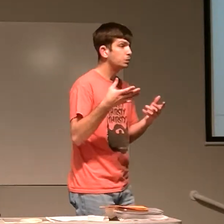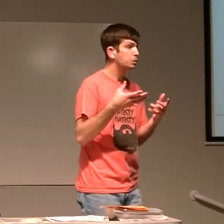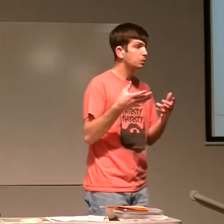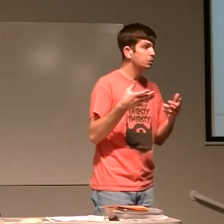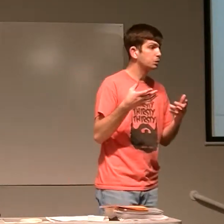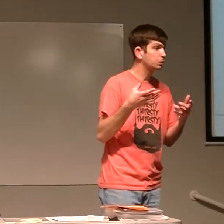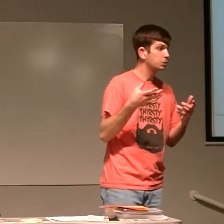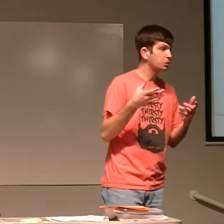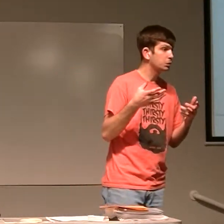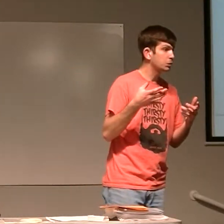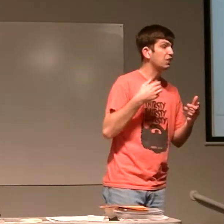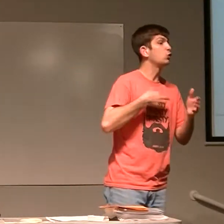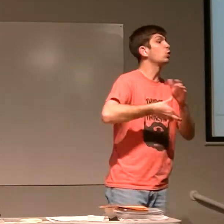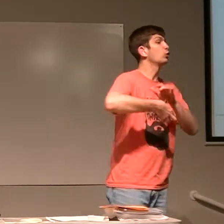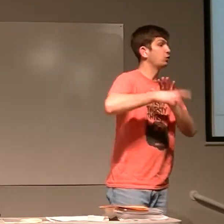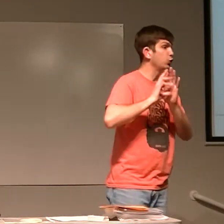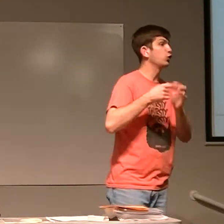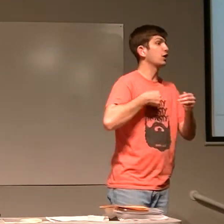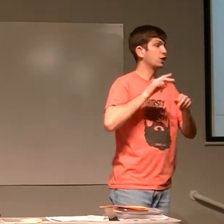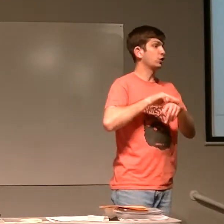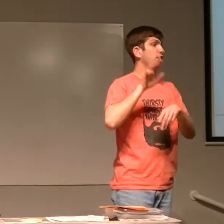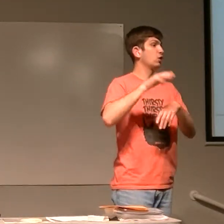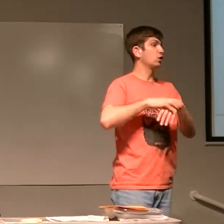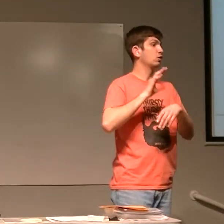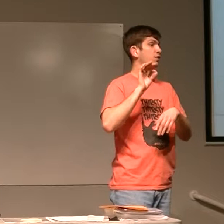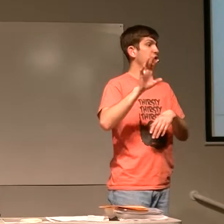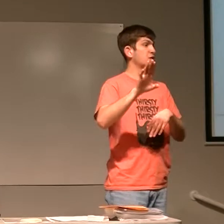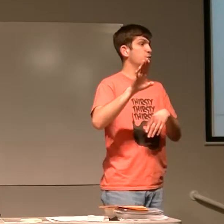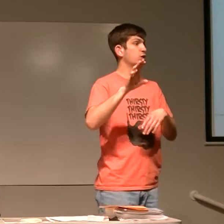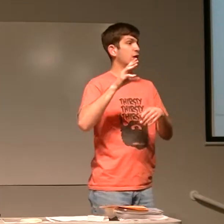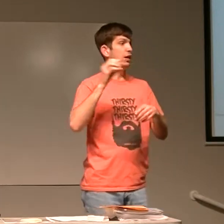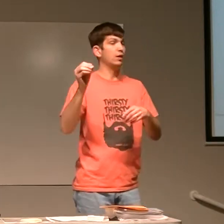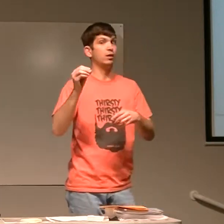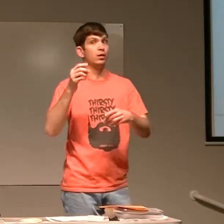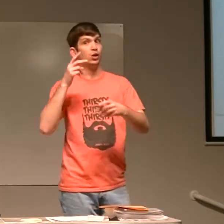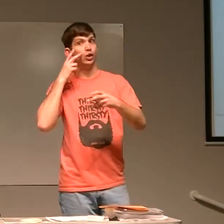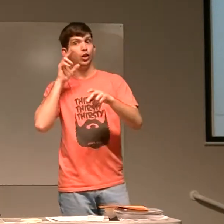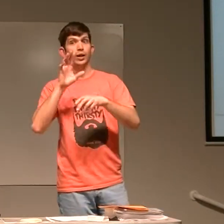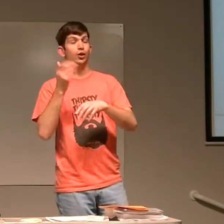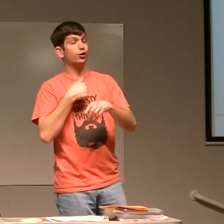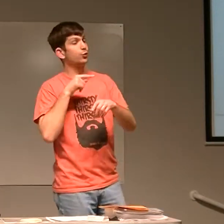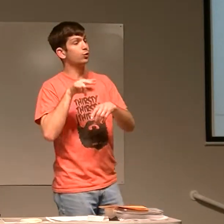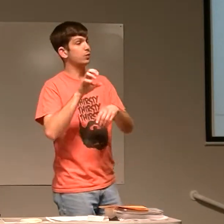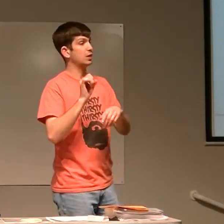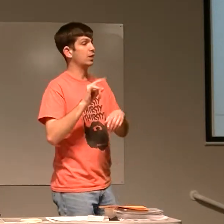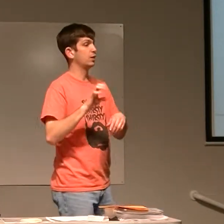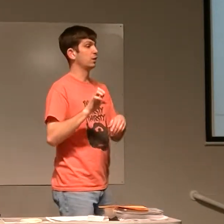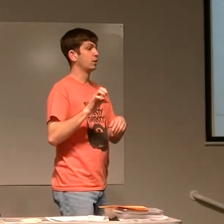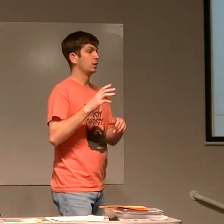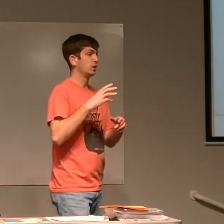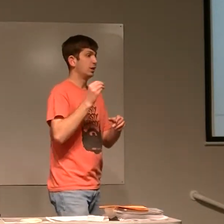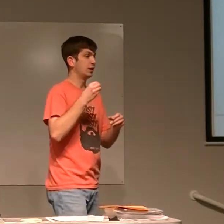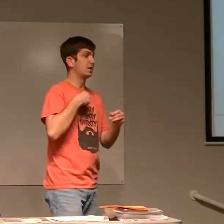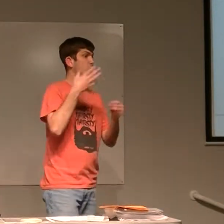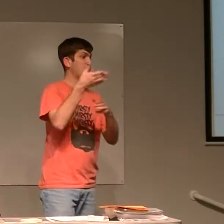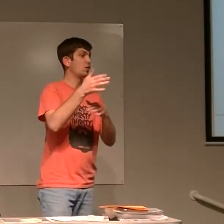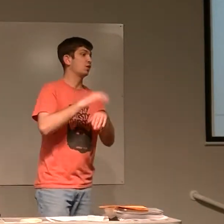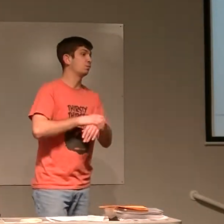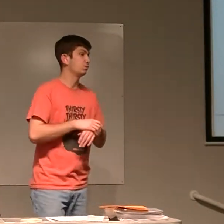we want to review. If you want to review, you can actually get on the Facebook and look at our YouTube site, and it'll be on there.